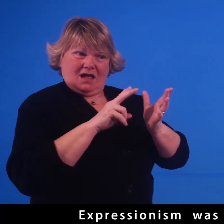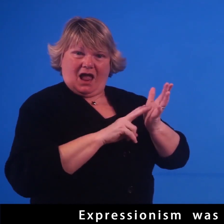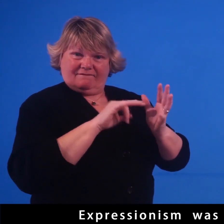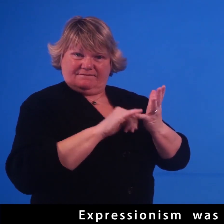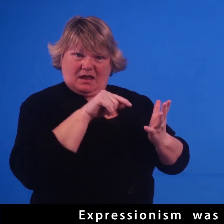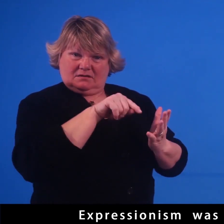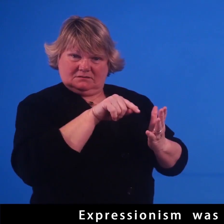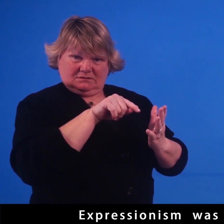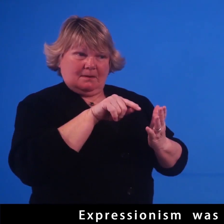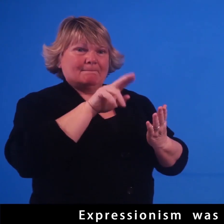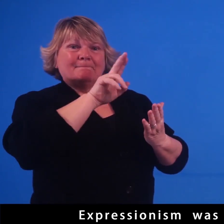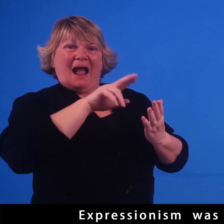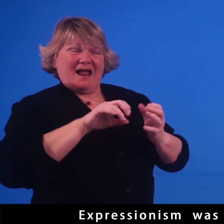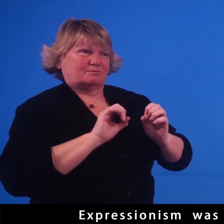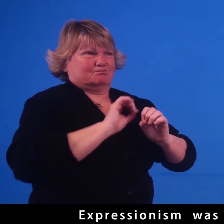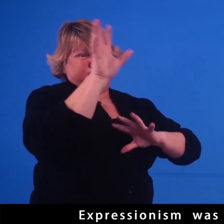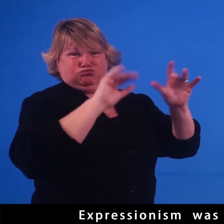blood.